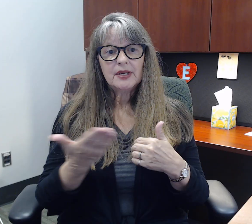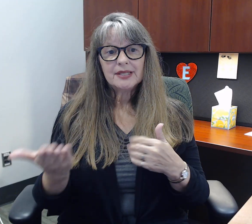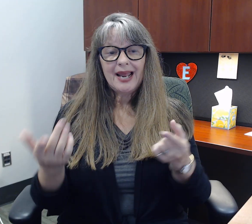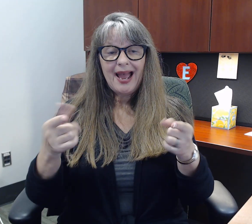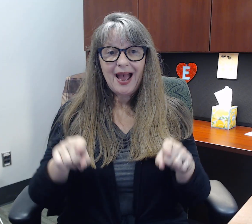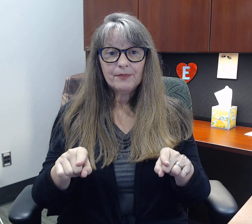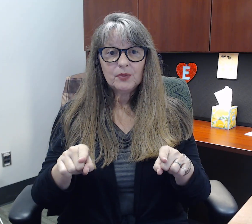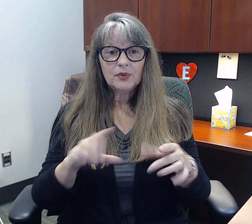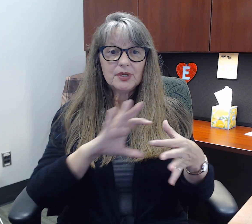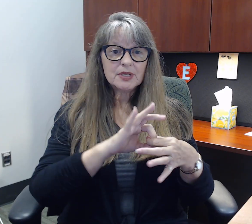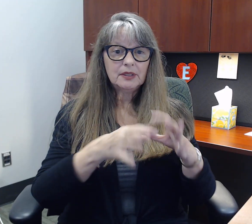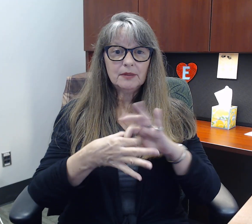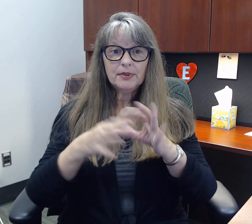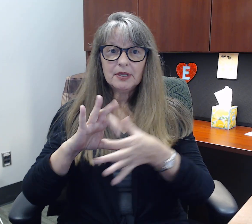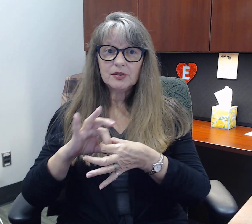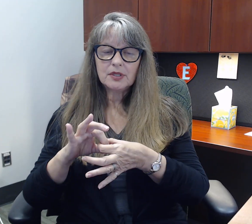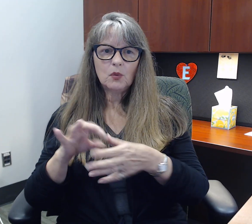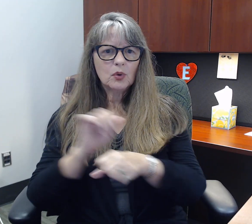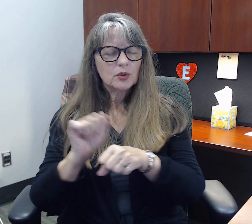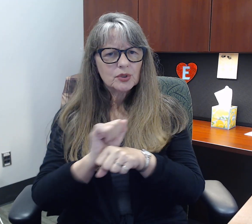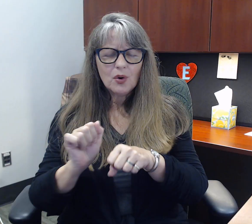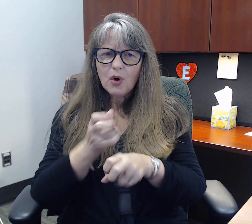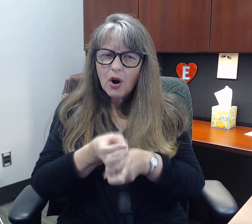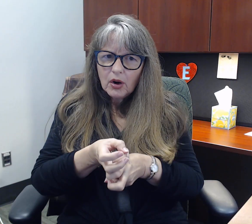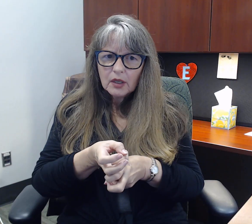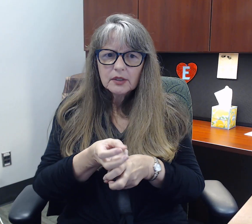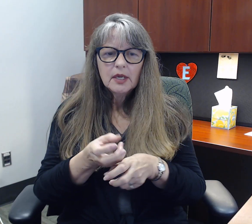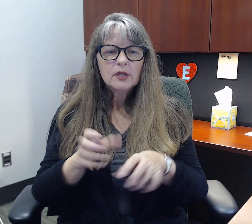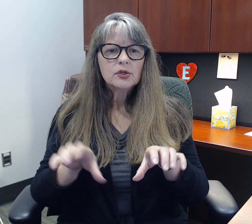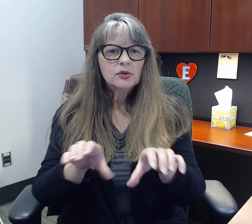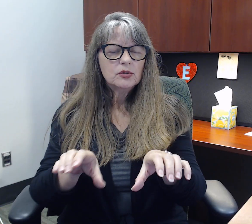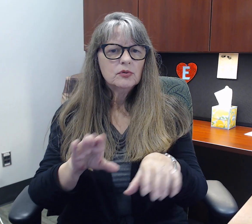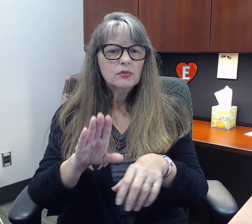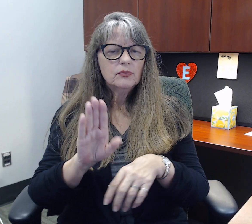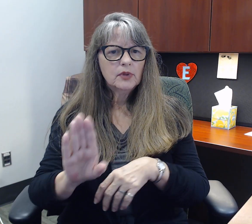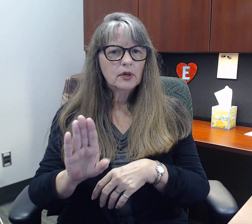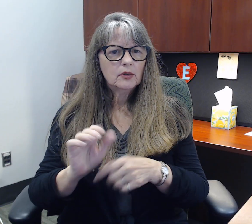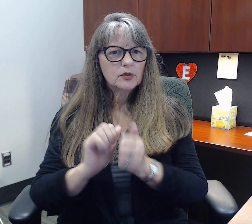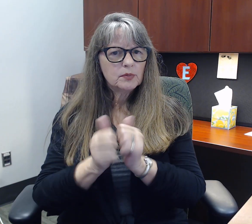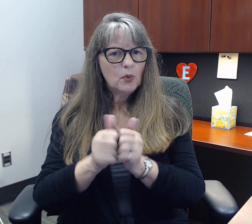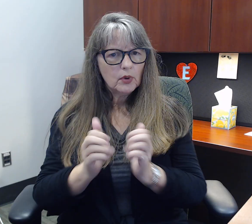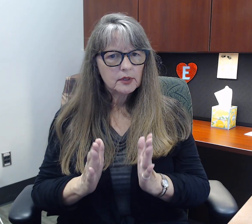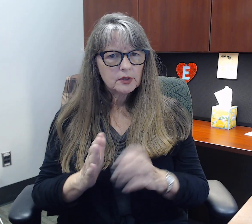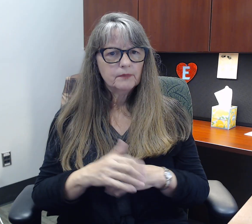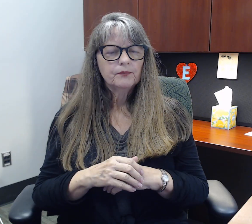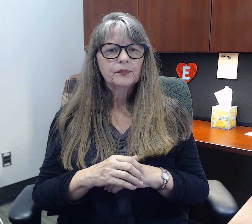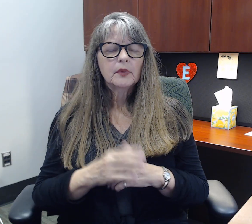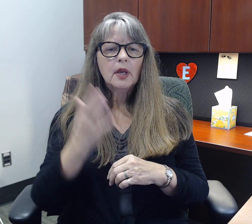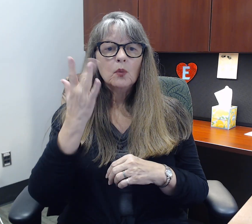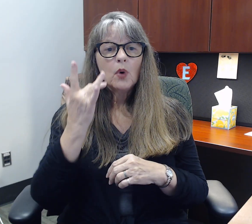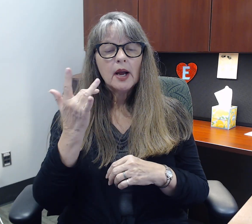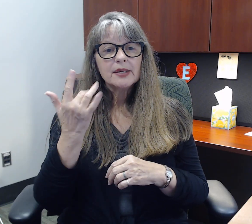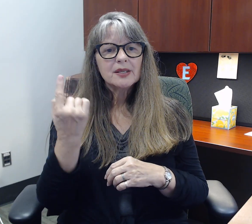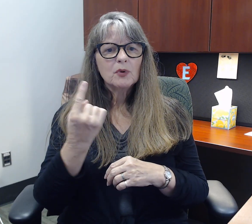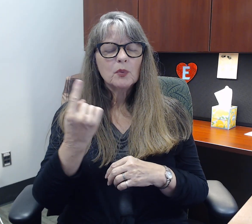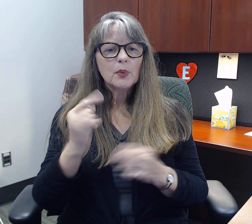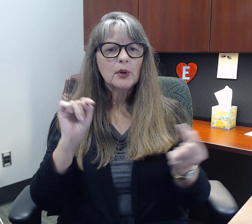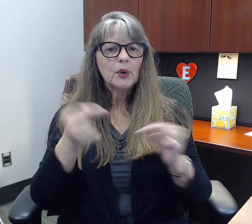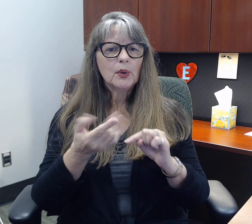that happen with these Olympians that work so hard to do their sport, and why someone would want to hurt